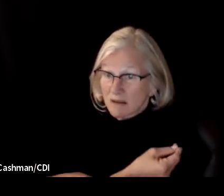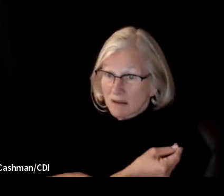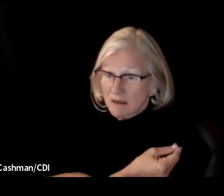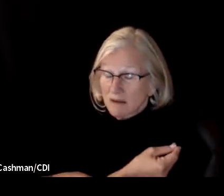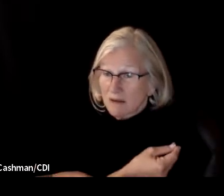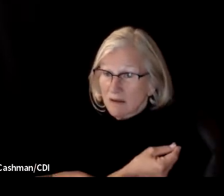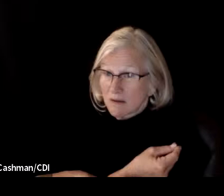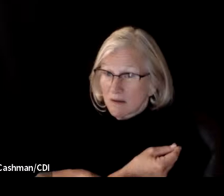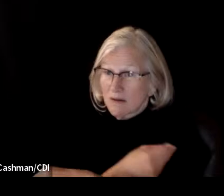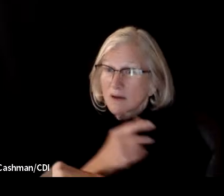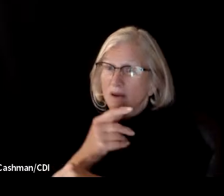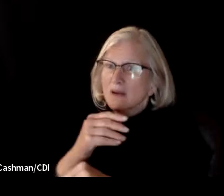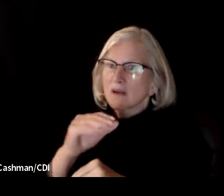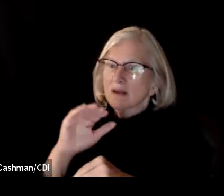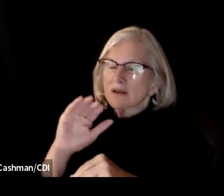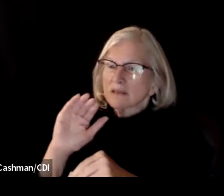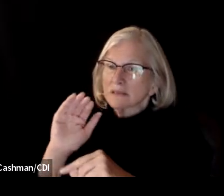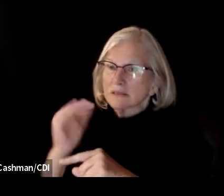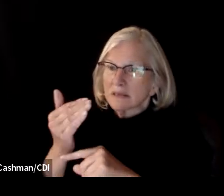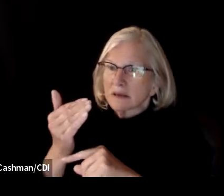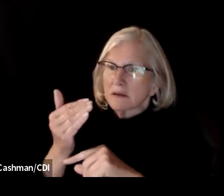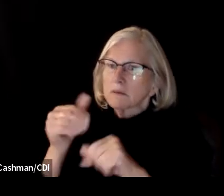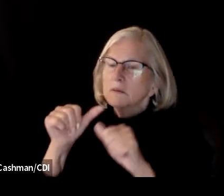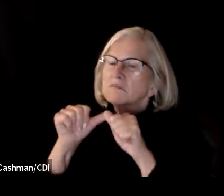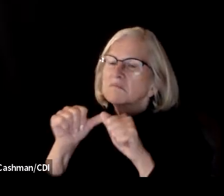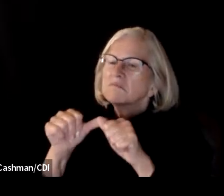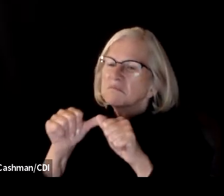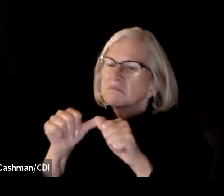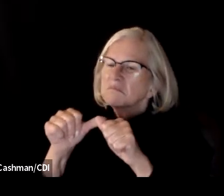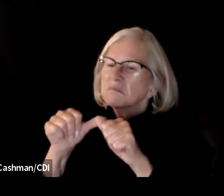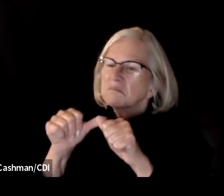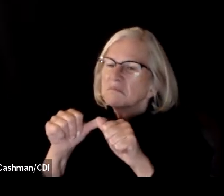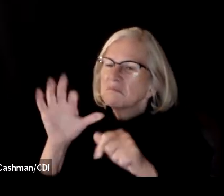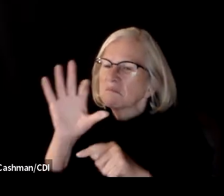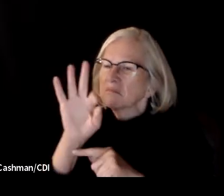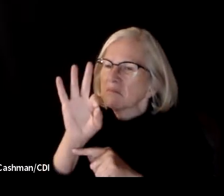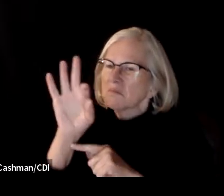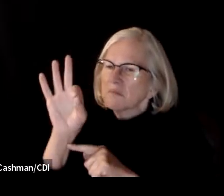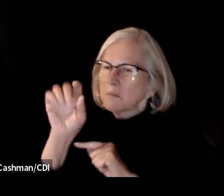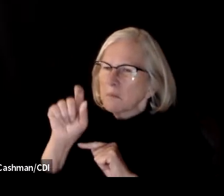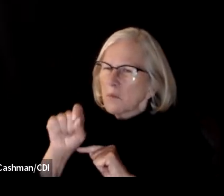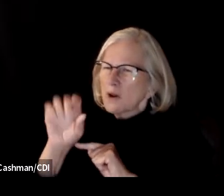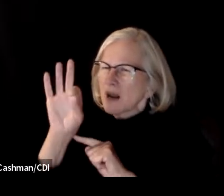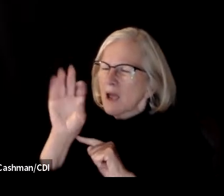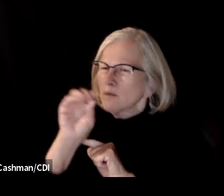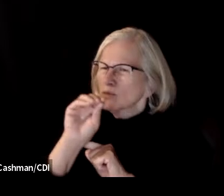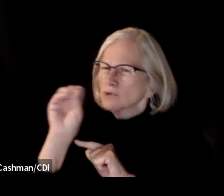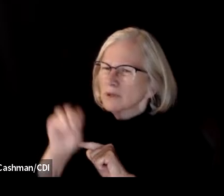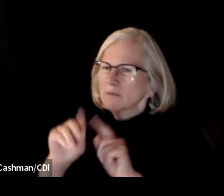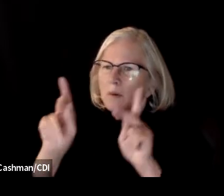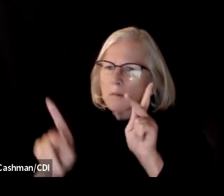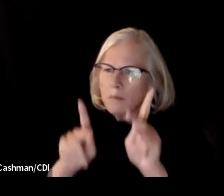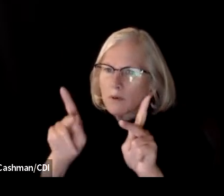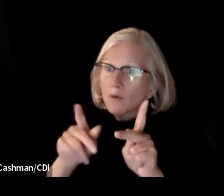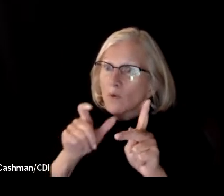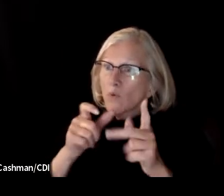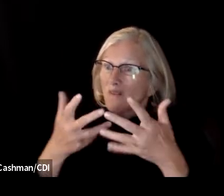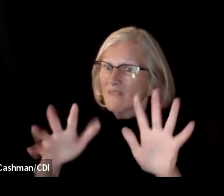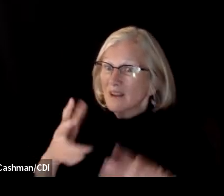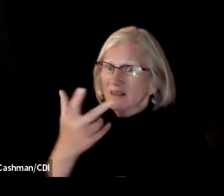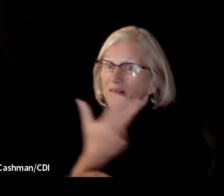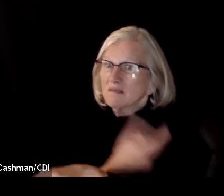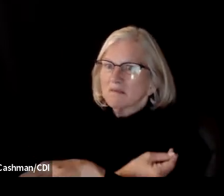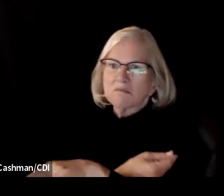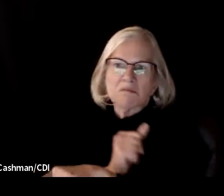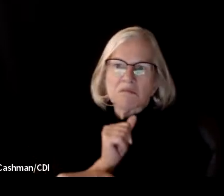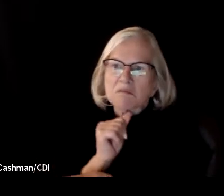fairly consistent. In other words, 99.9% of people who've been vaccinated have not developed